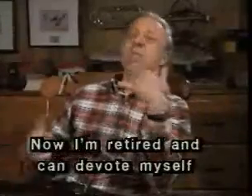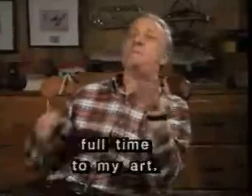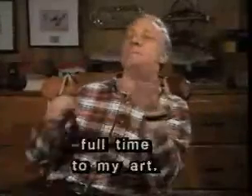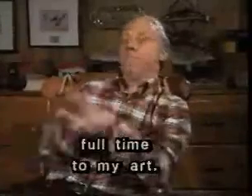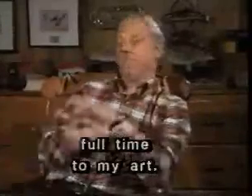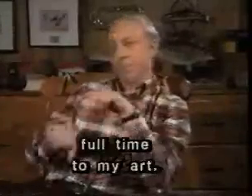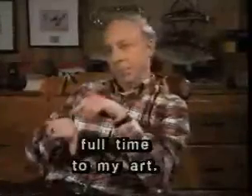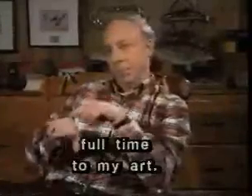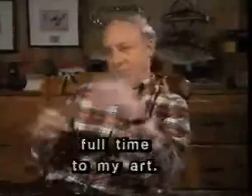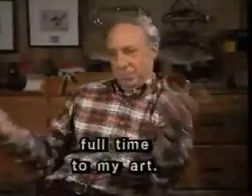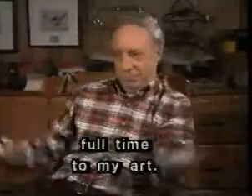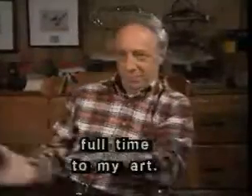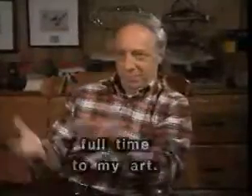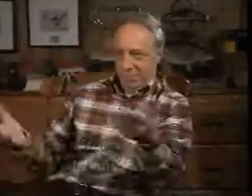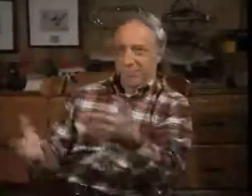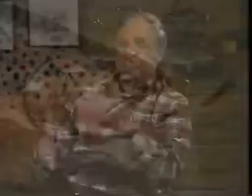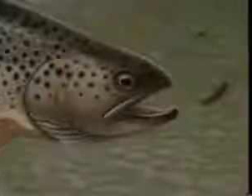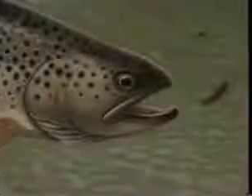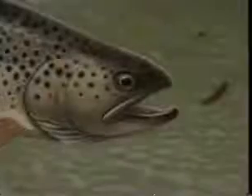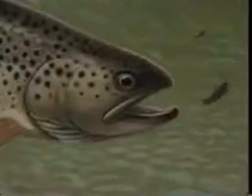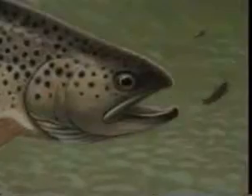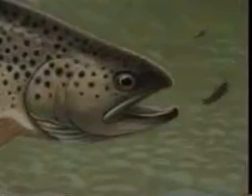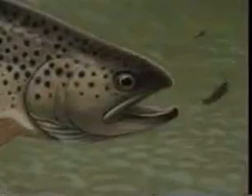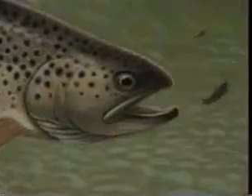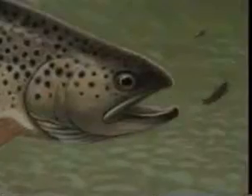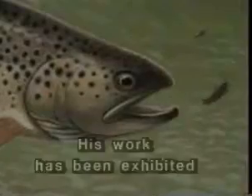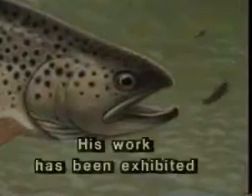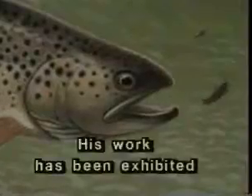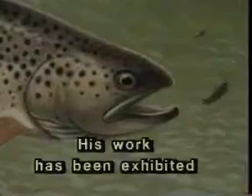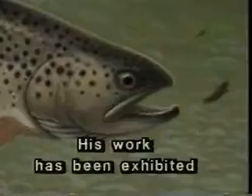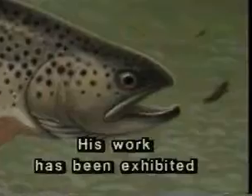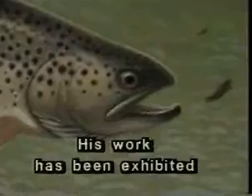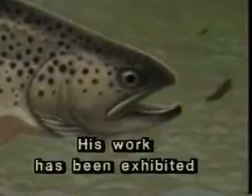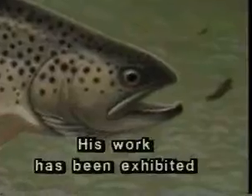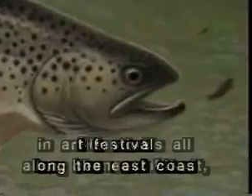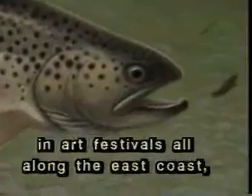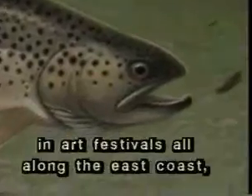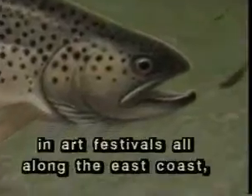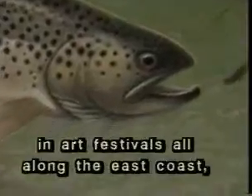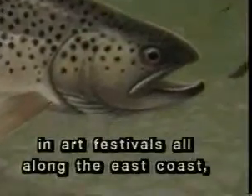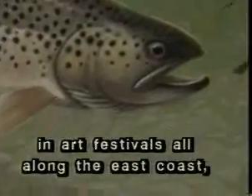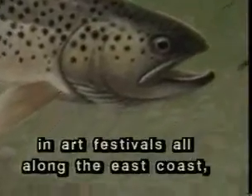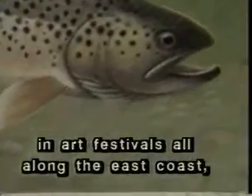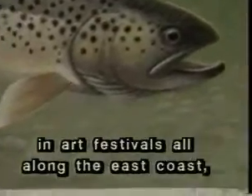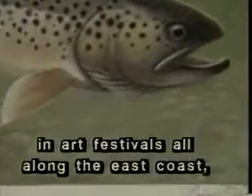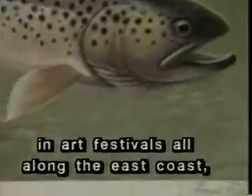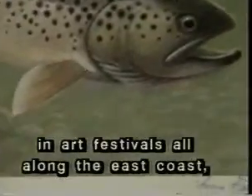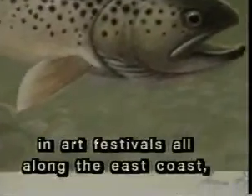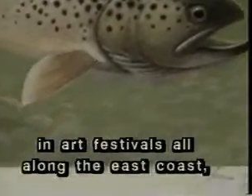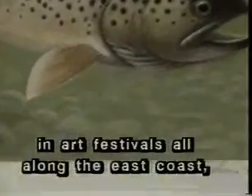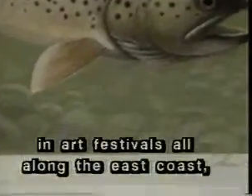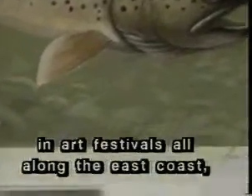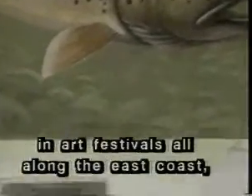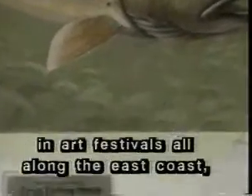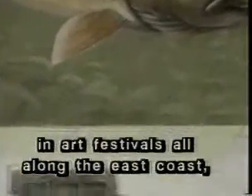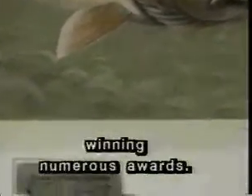myself full-time to my art. His work has been exhibited in art festivals all along the East Coast, winning